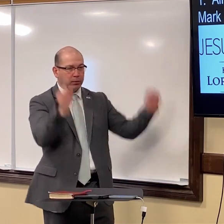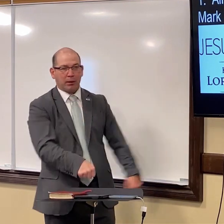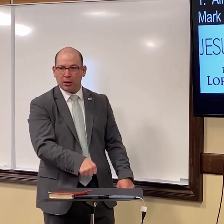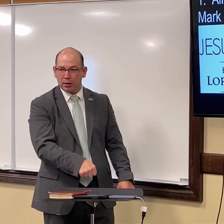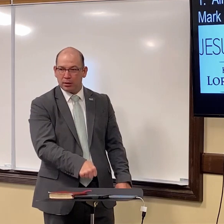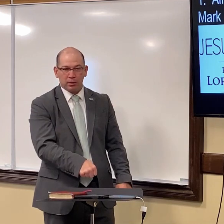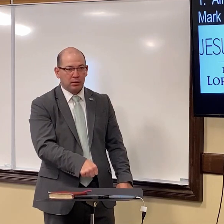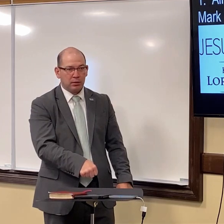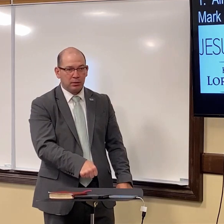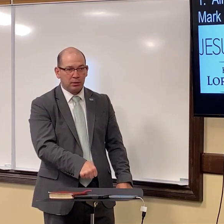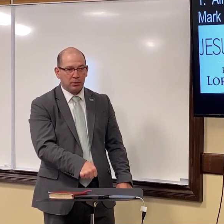dark.